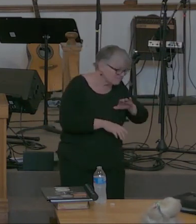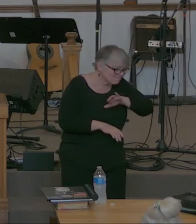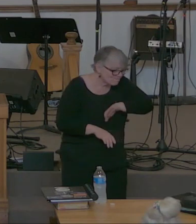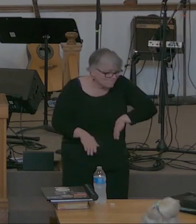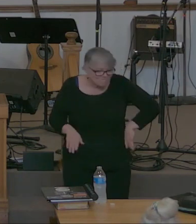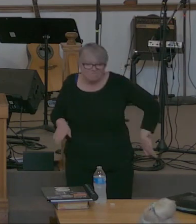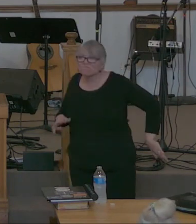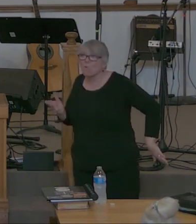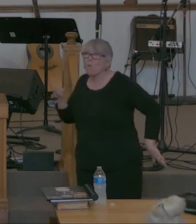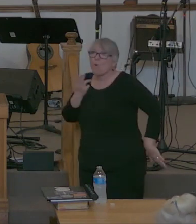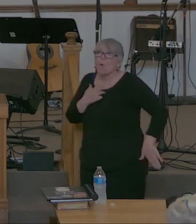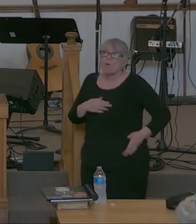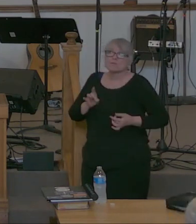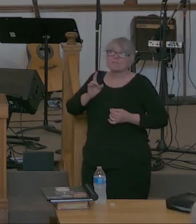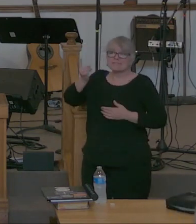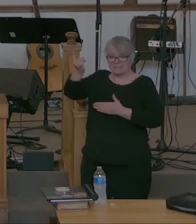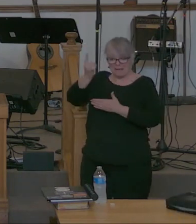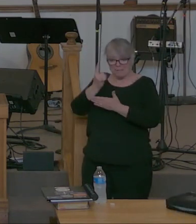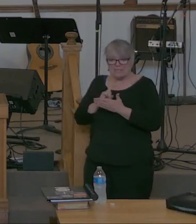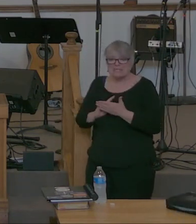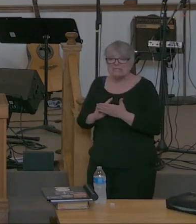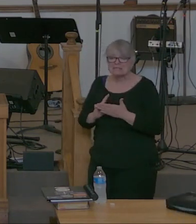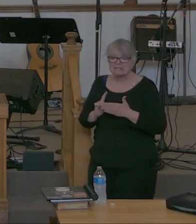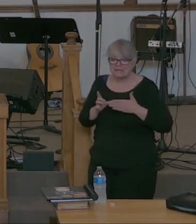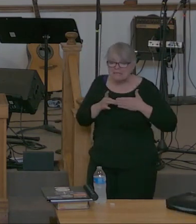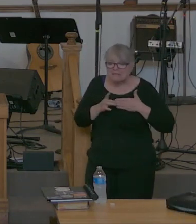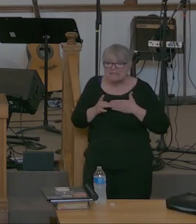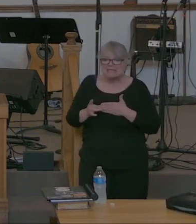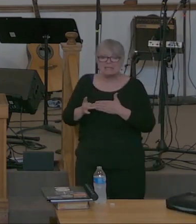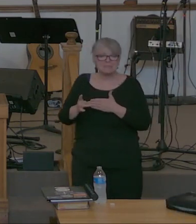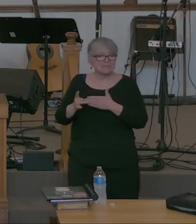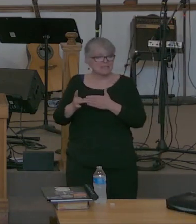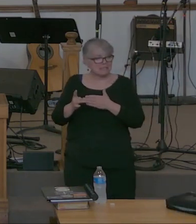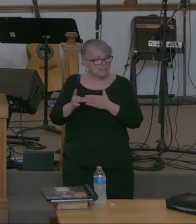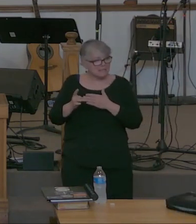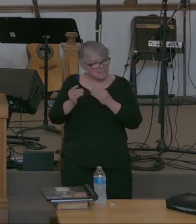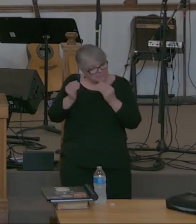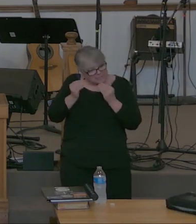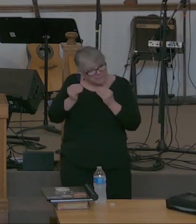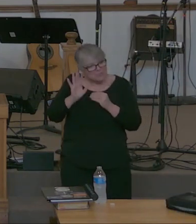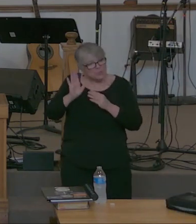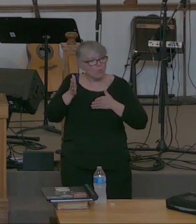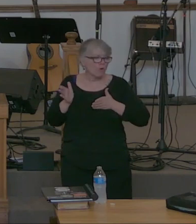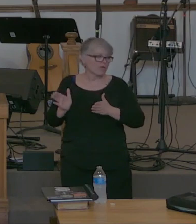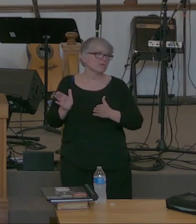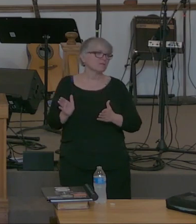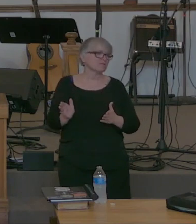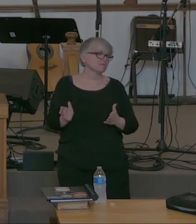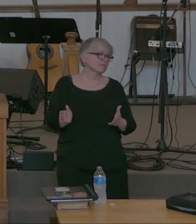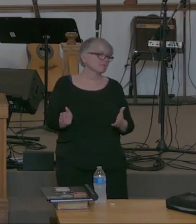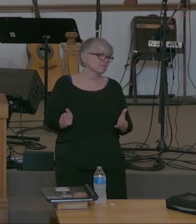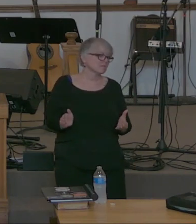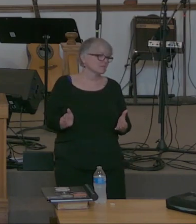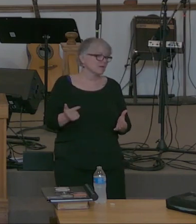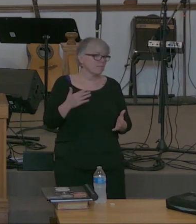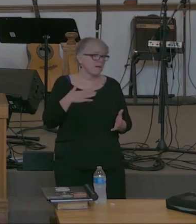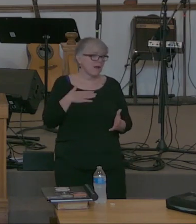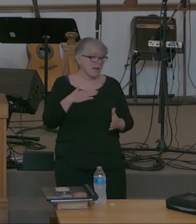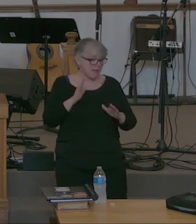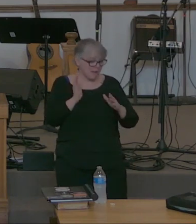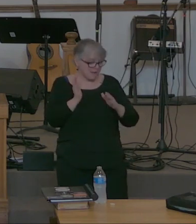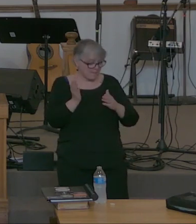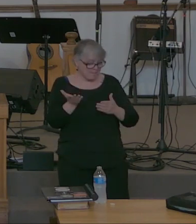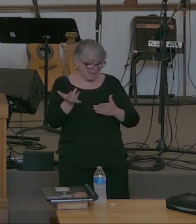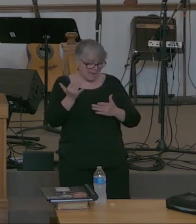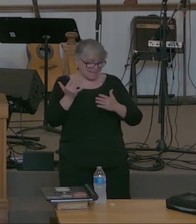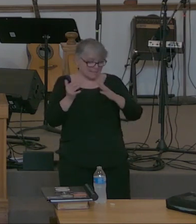Holy Spirit to come in and lead me, to guide me, instruct me in your ways. I put my past